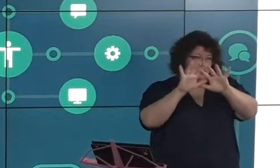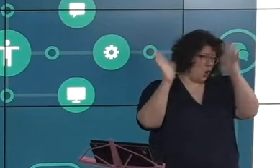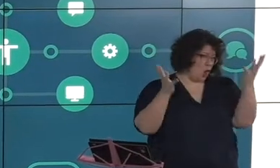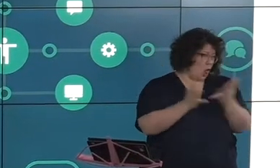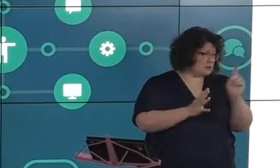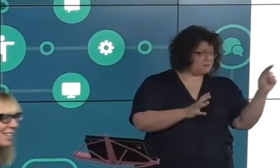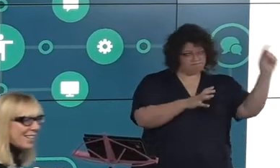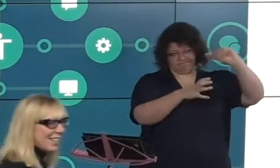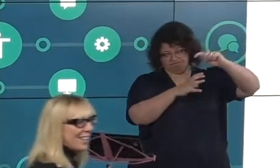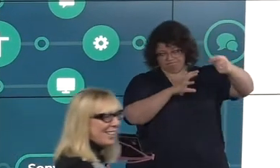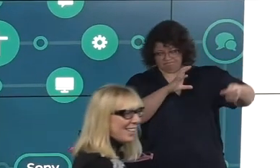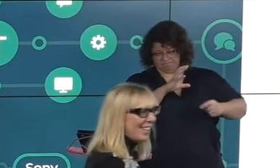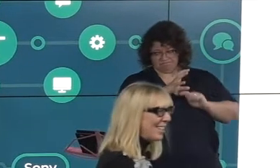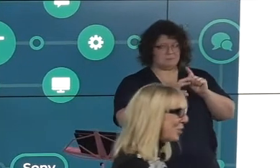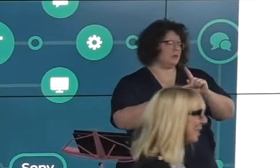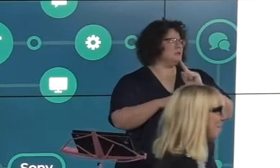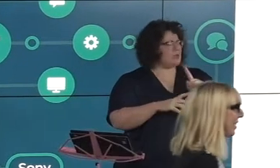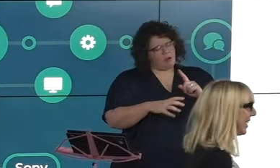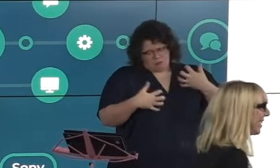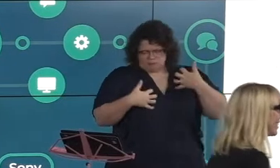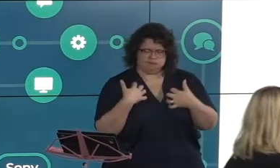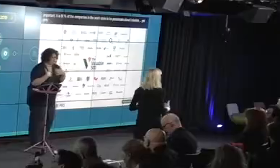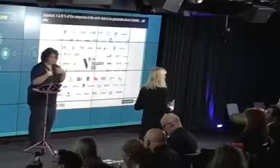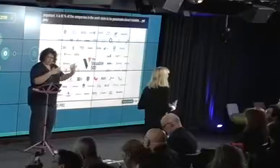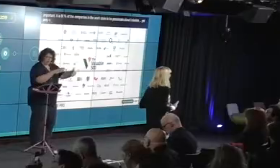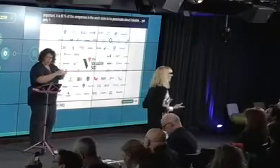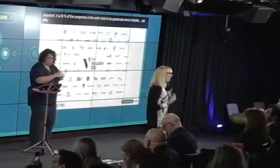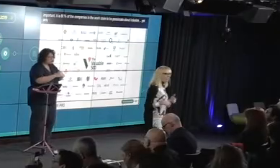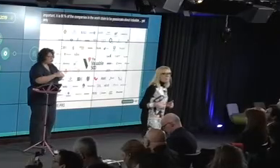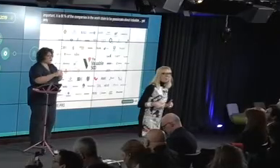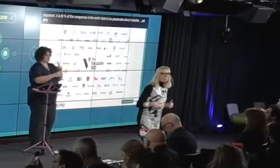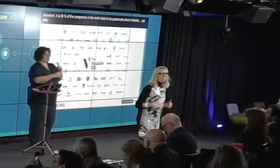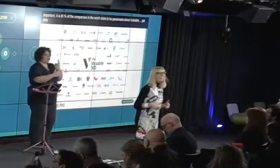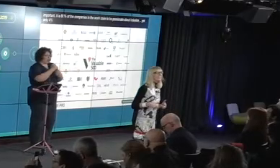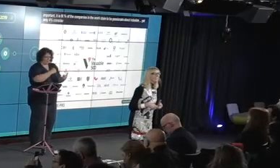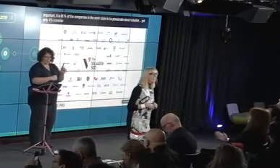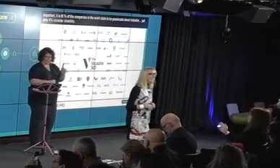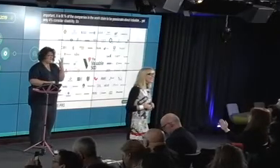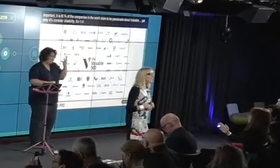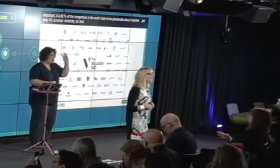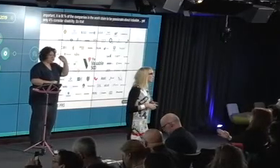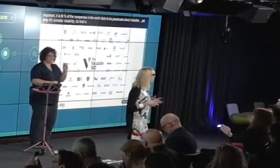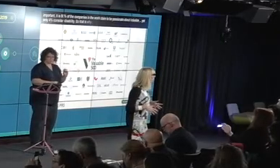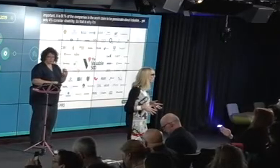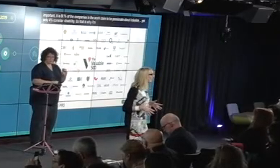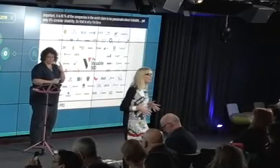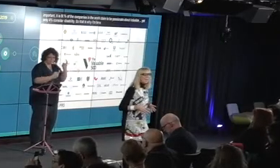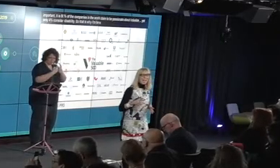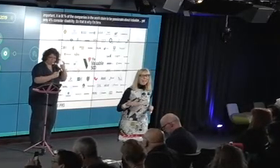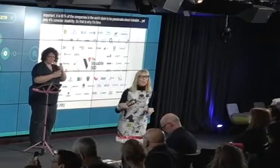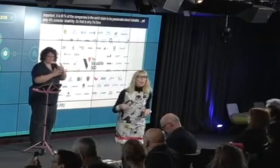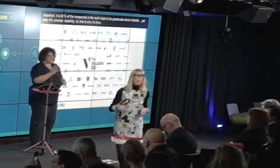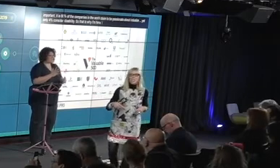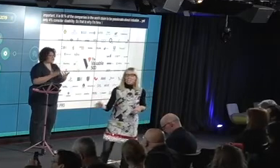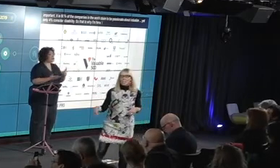only 4% consider disability. And so that's why I'm here. I do not believe in